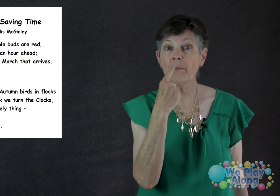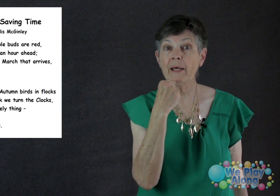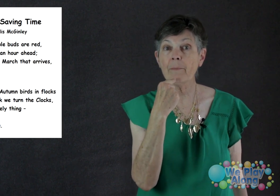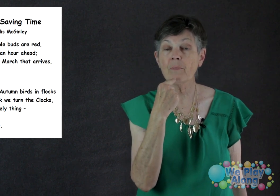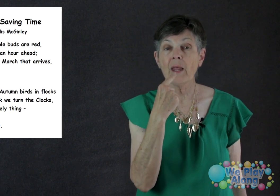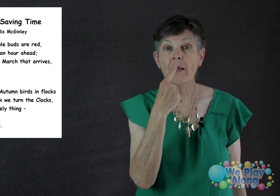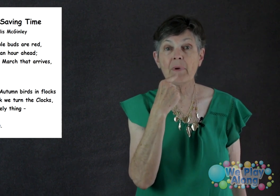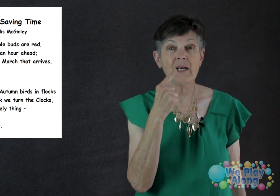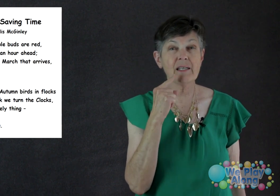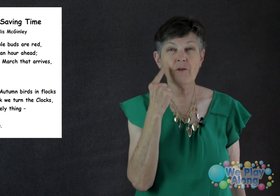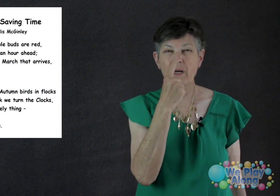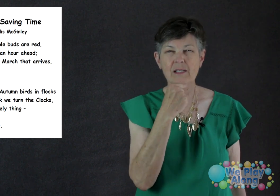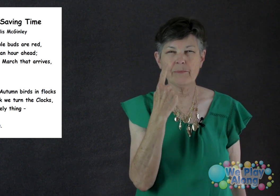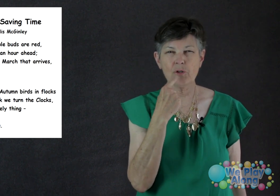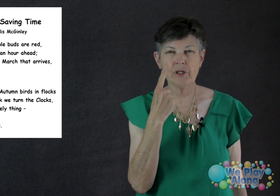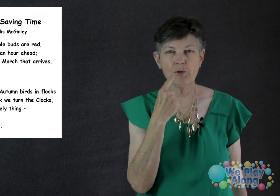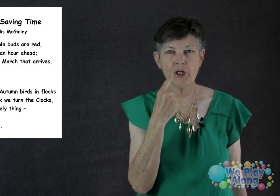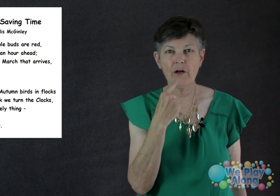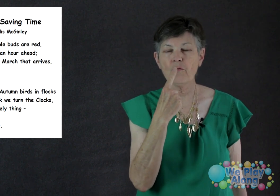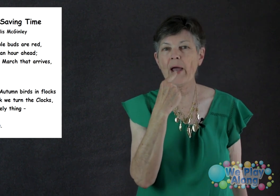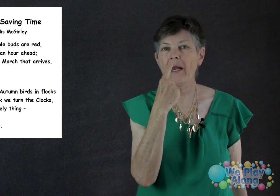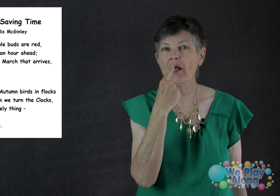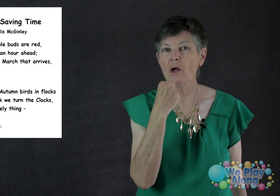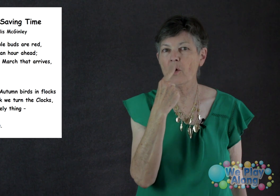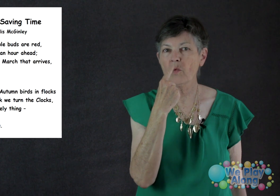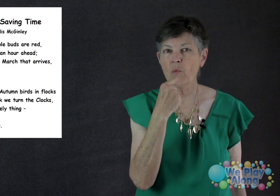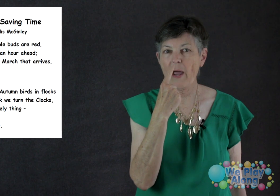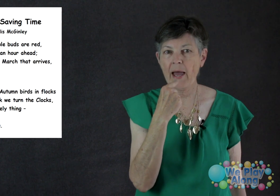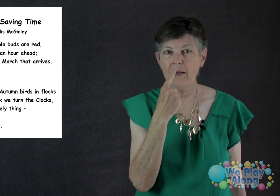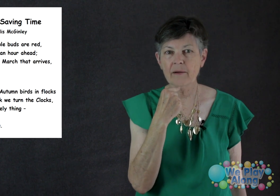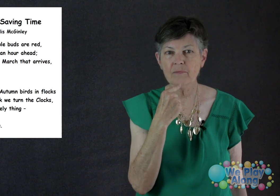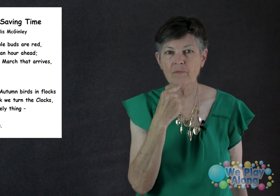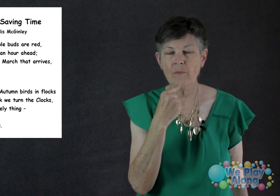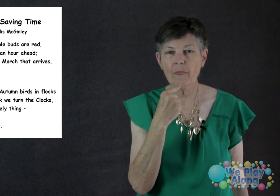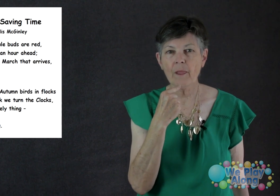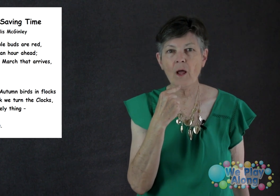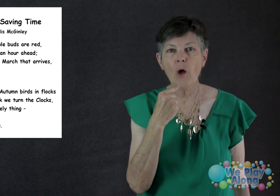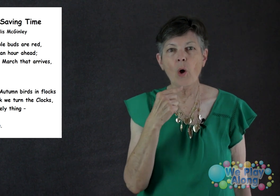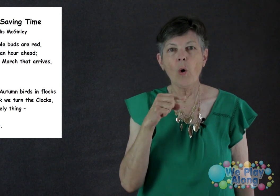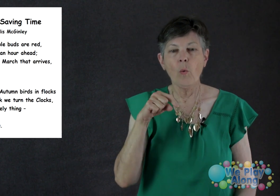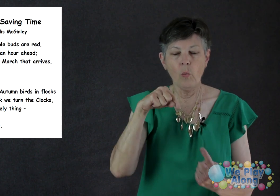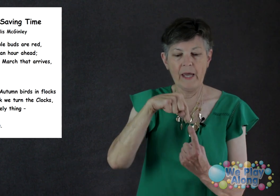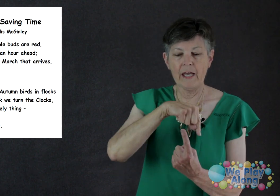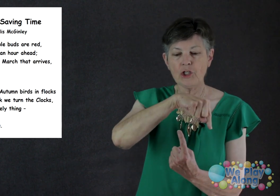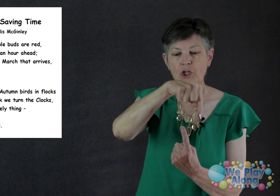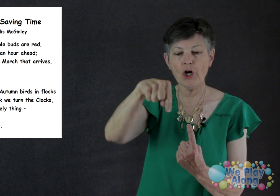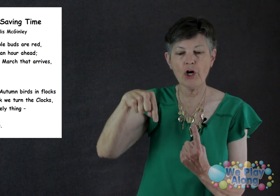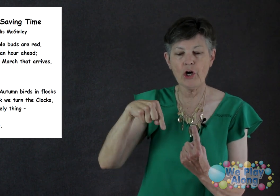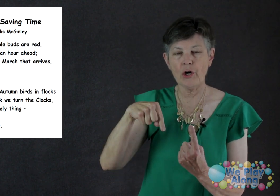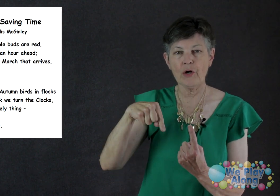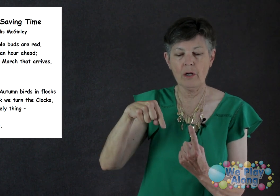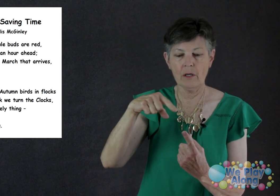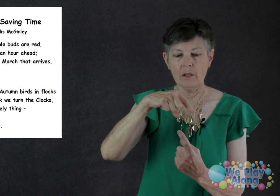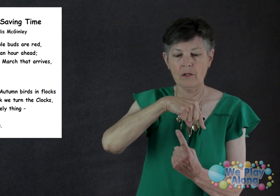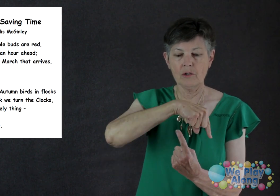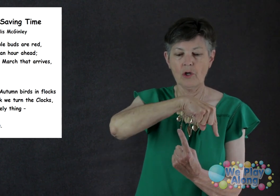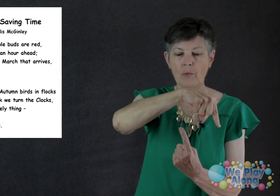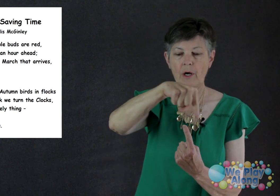lip because everybody's lips are some shade of red. Red. We turn. So we're going to